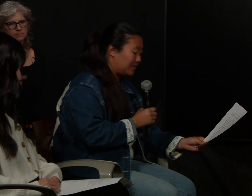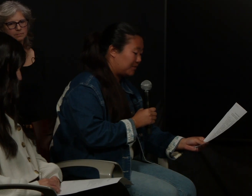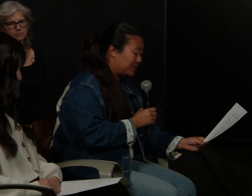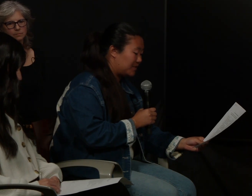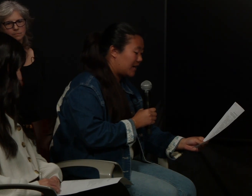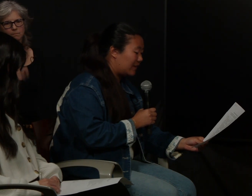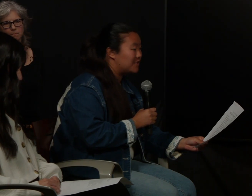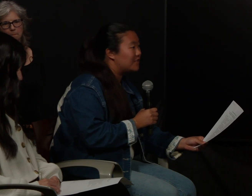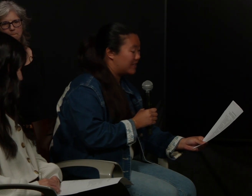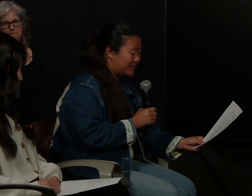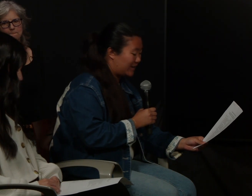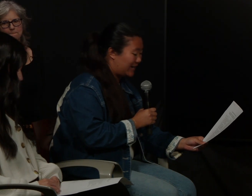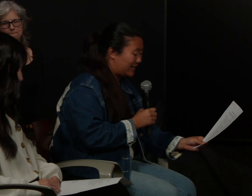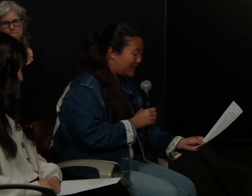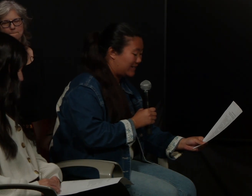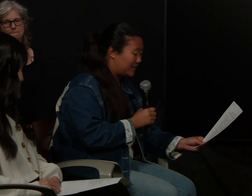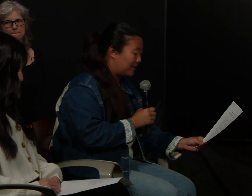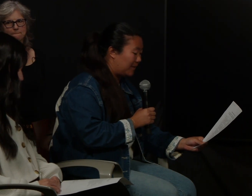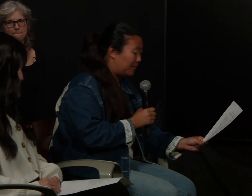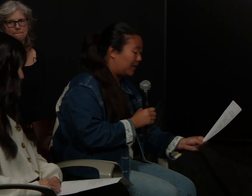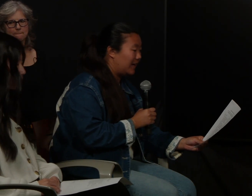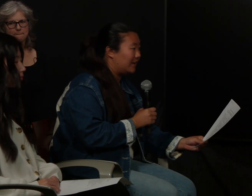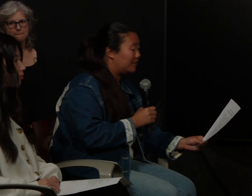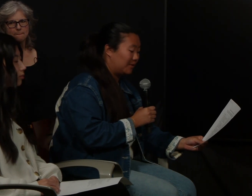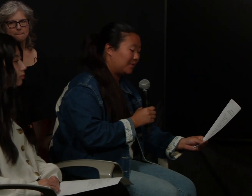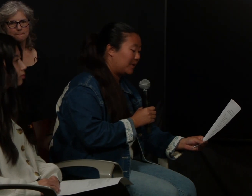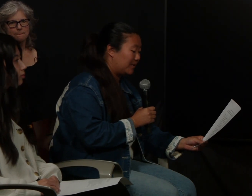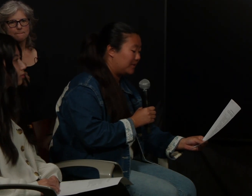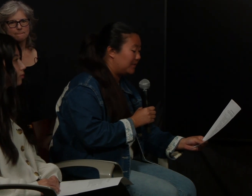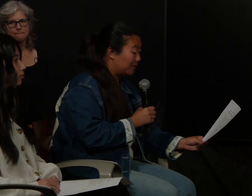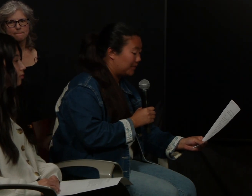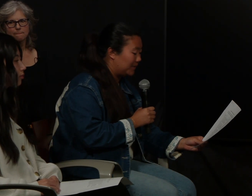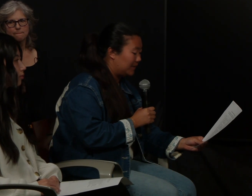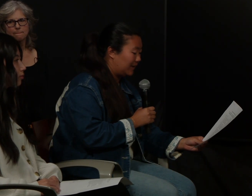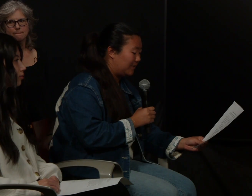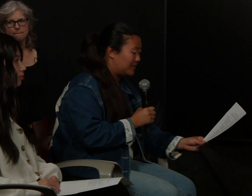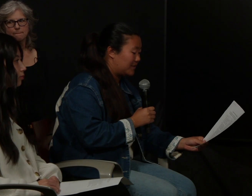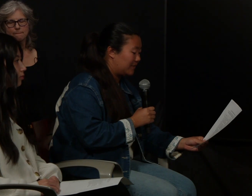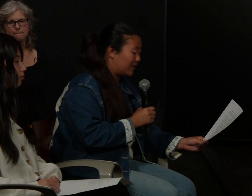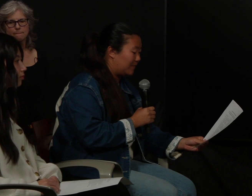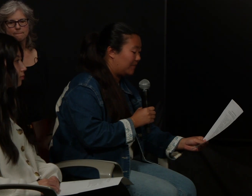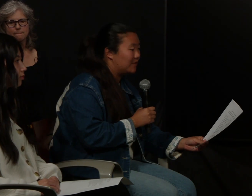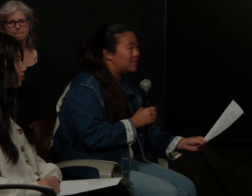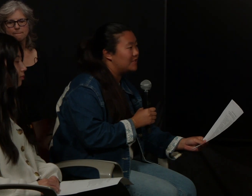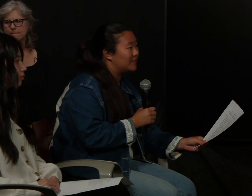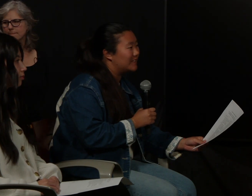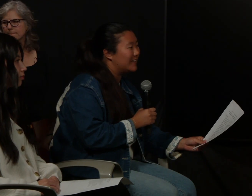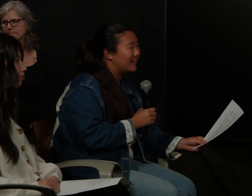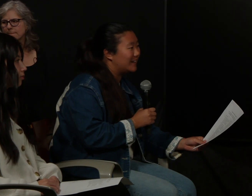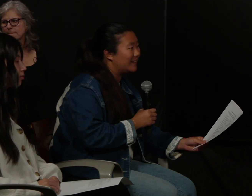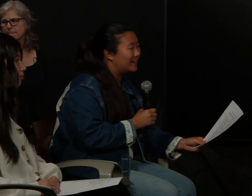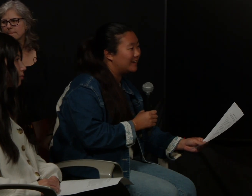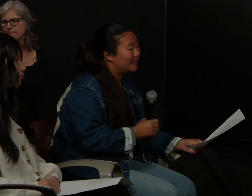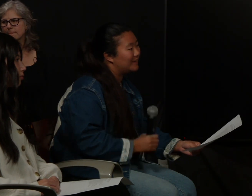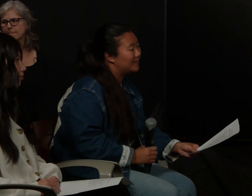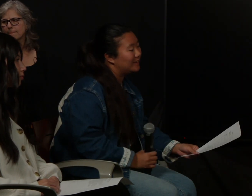hearing households challenge traditional ideas about what a quote unquote normal language environment for children looks like?